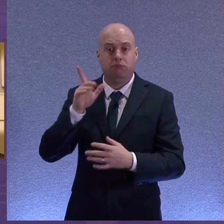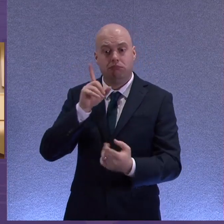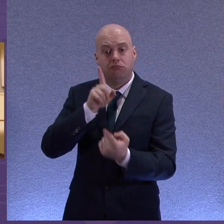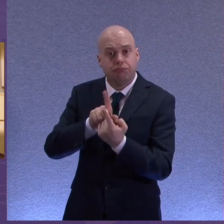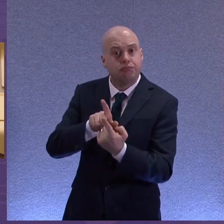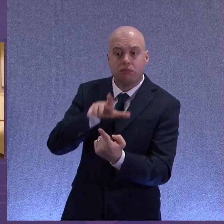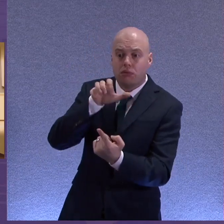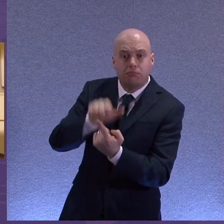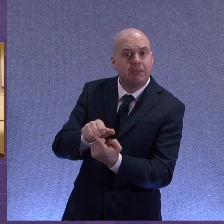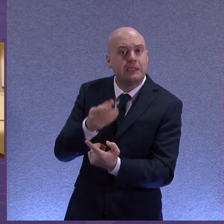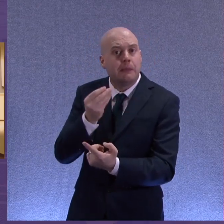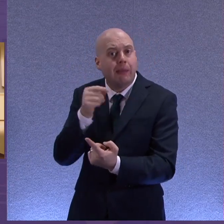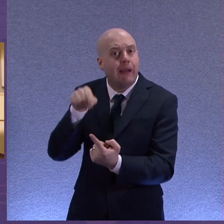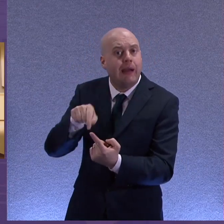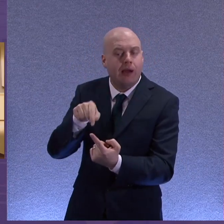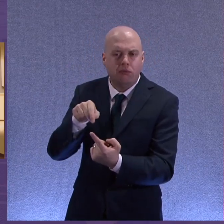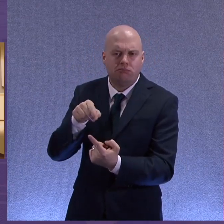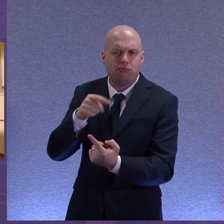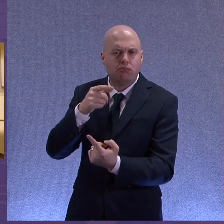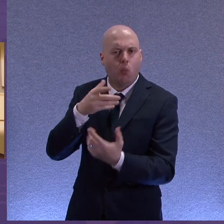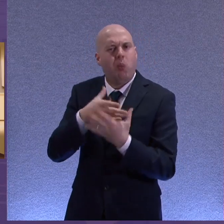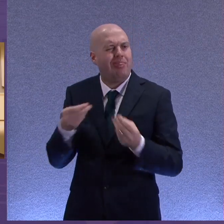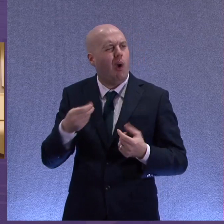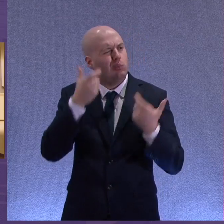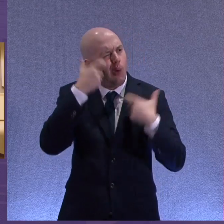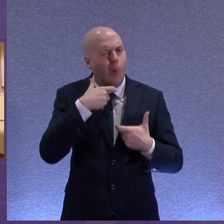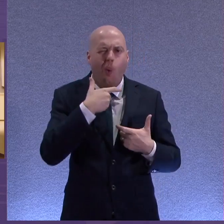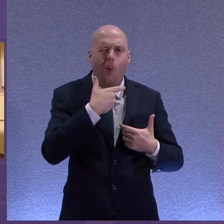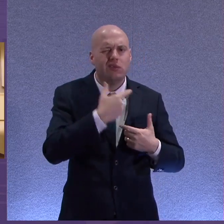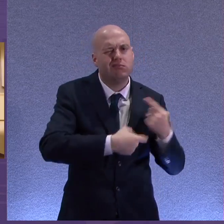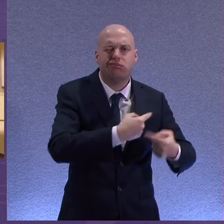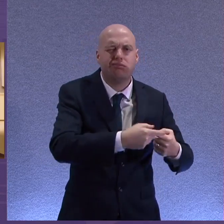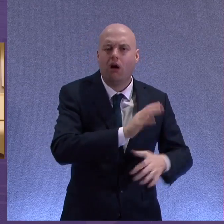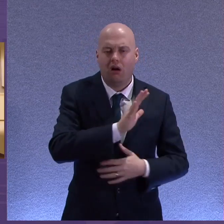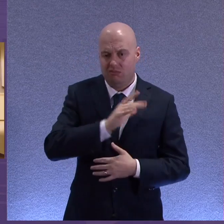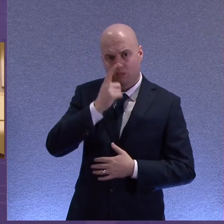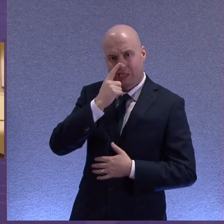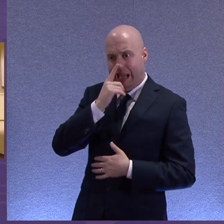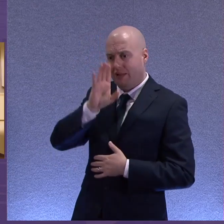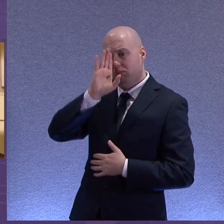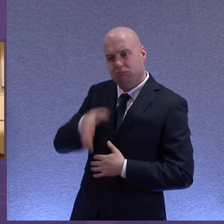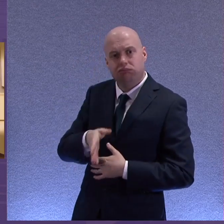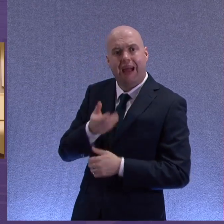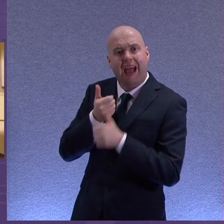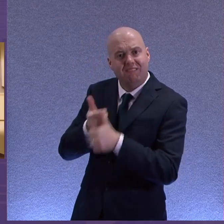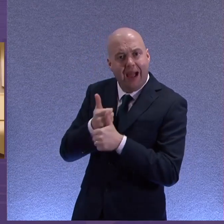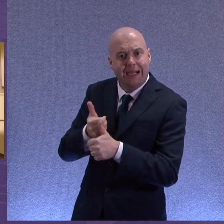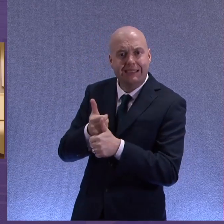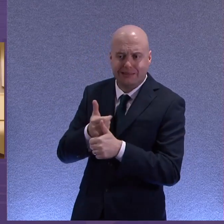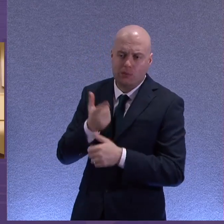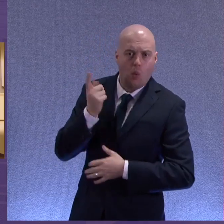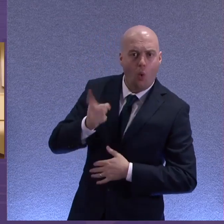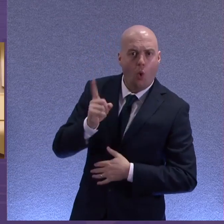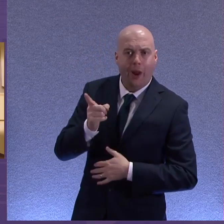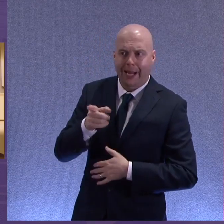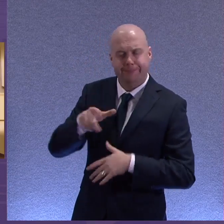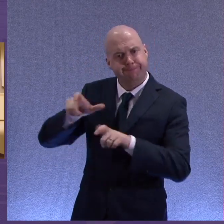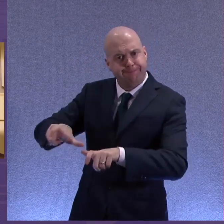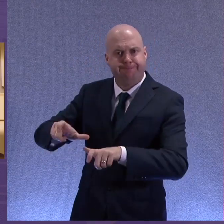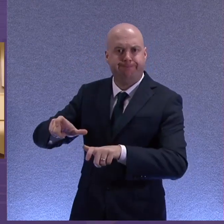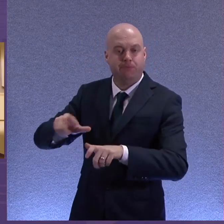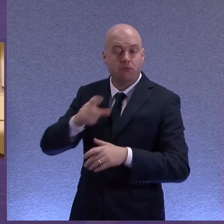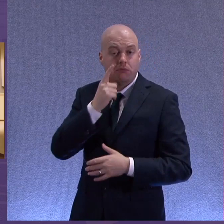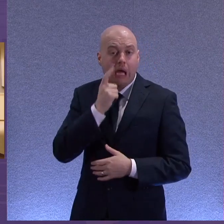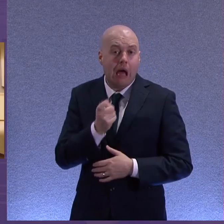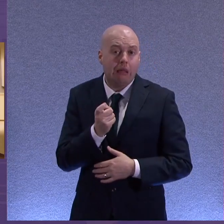through court orders. But of course, we are appealing to people to heed the advice for themselves, for their safety, but also